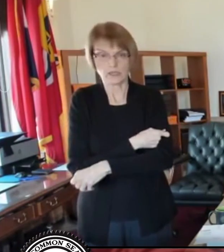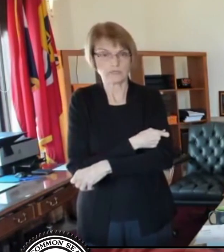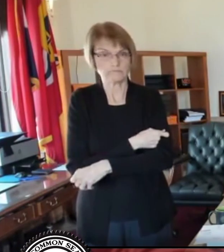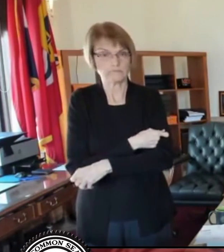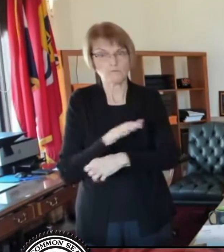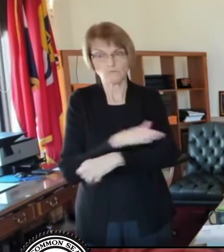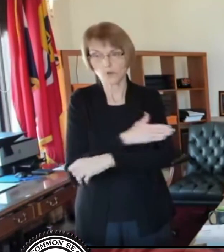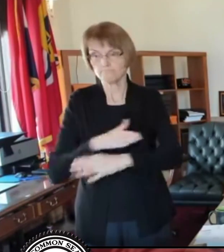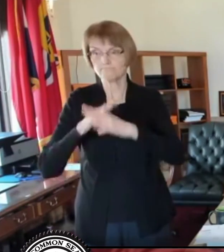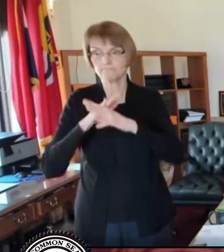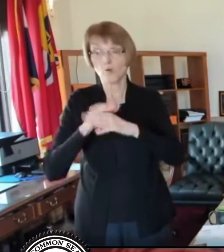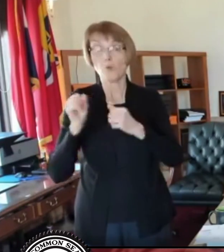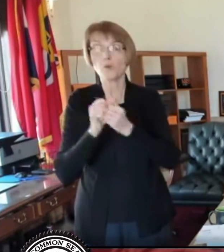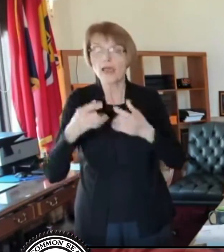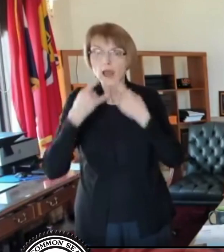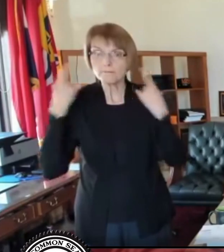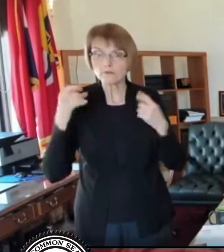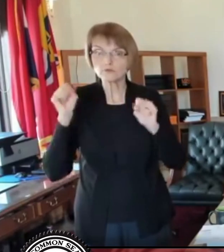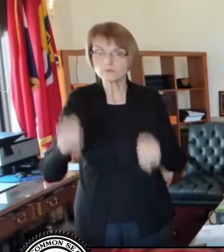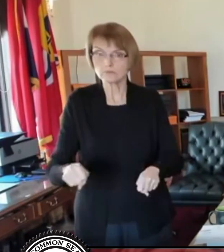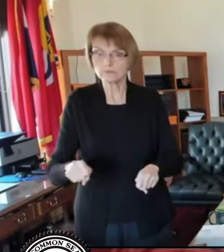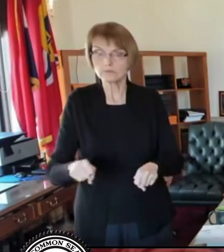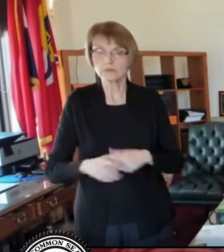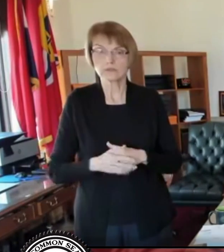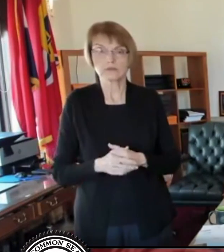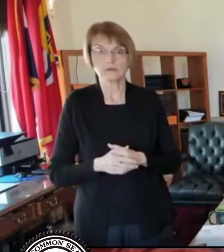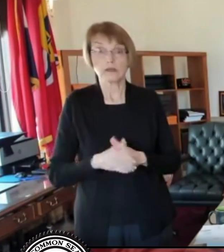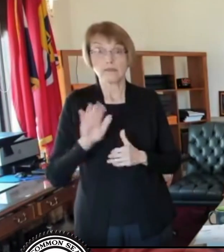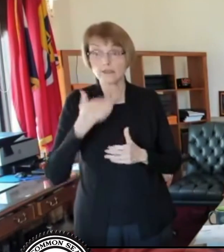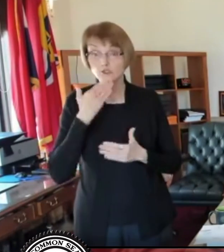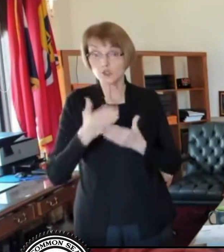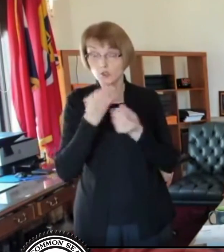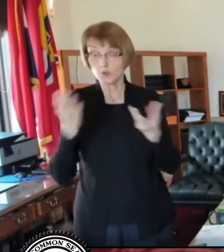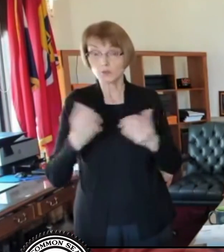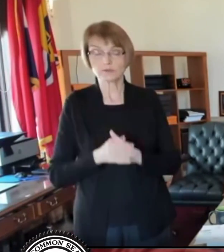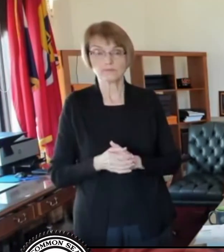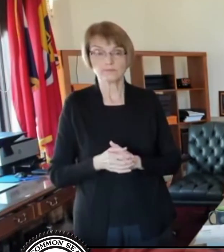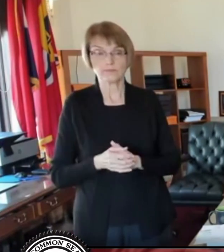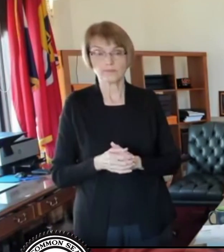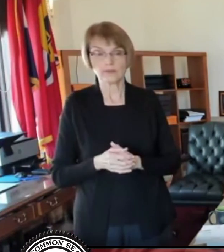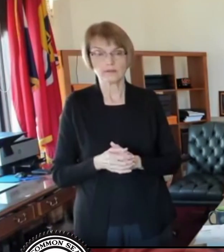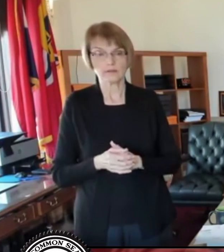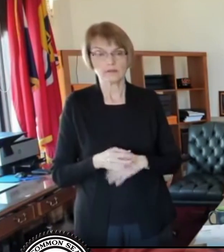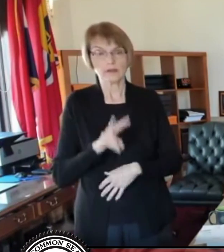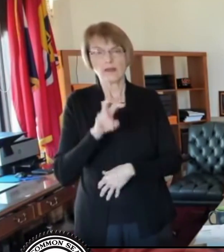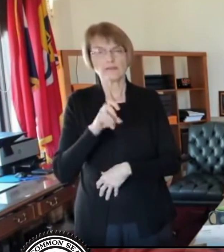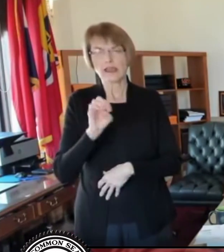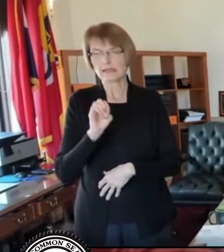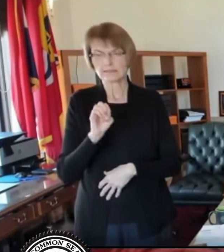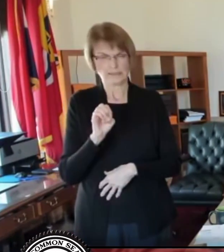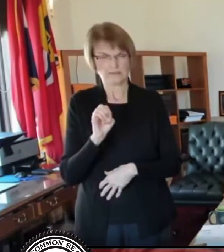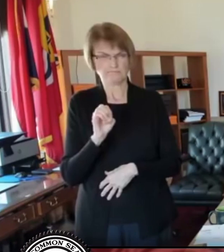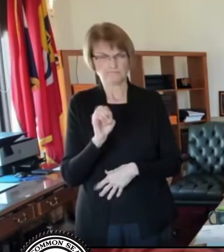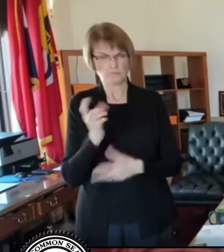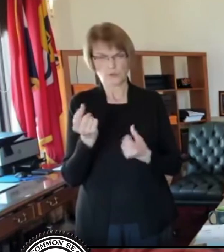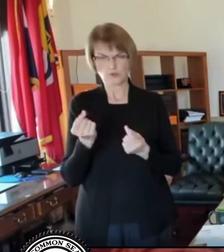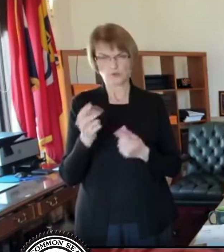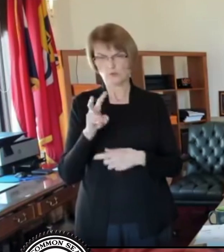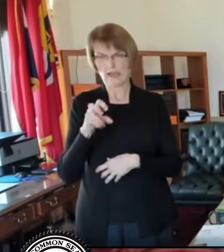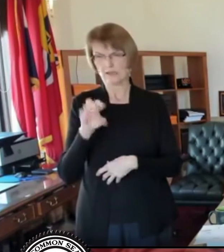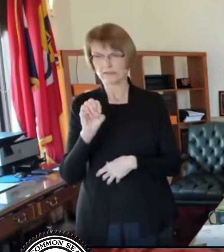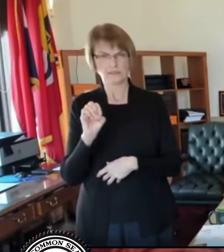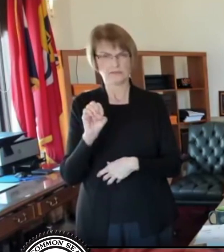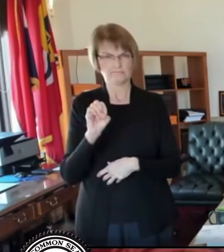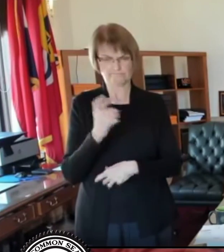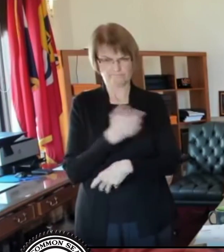wearing a mask. That's good news. What does the vaccine do? The vaccine protects